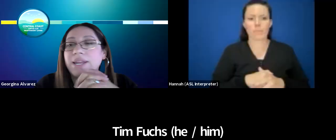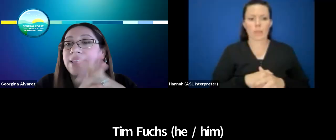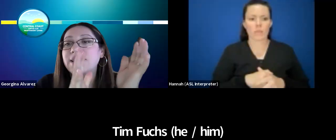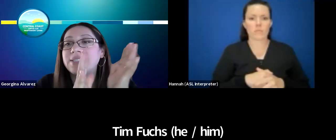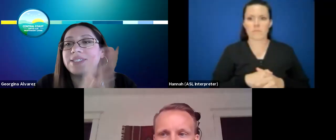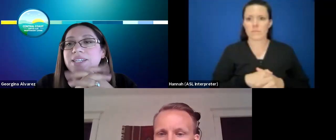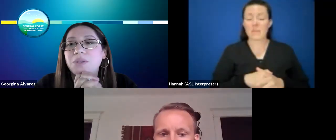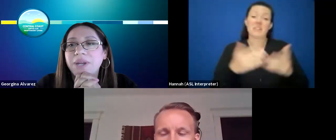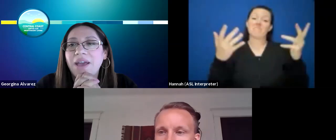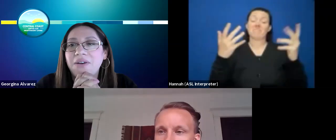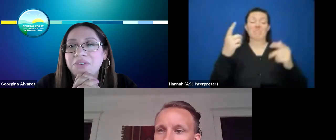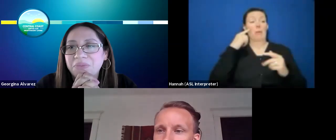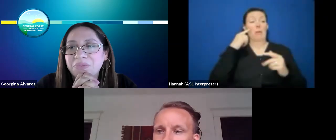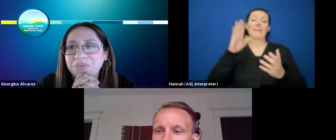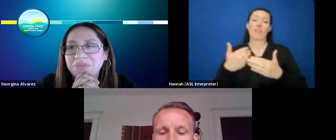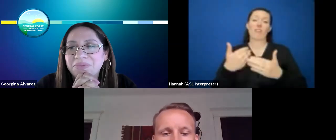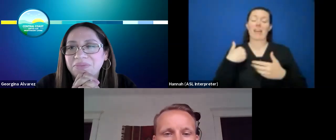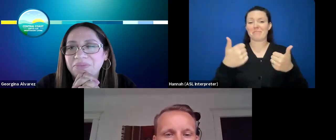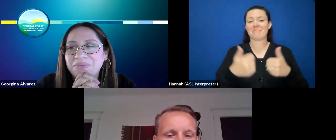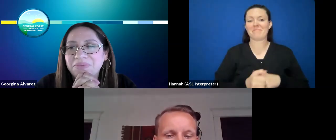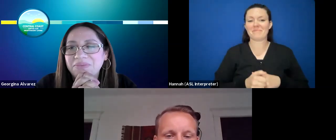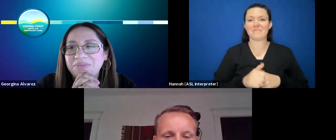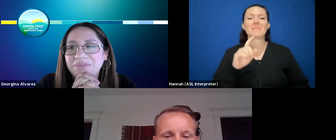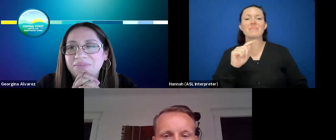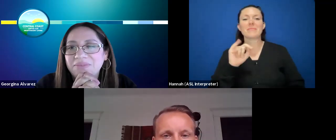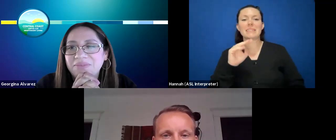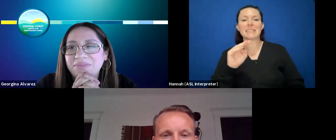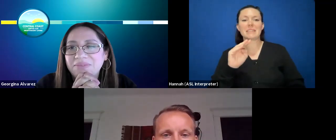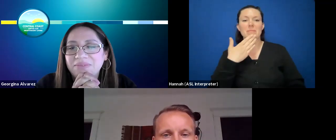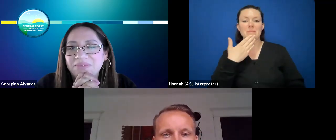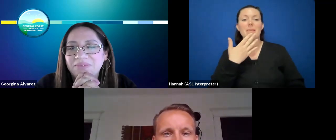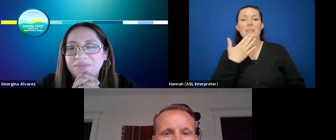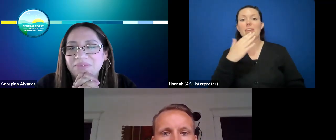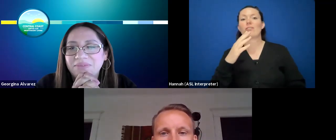And I Okay. think that's all I have. Thank you for the overview, Gina.